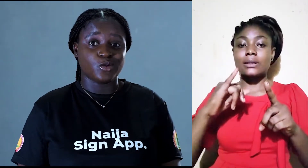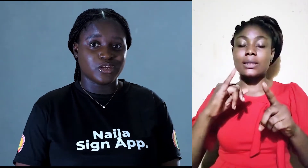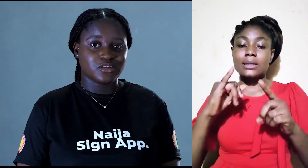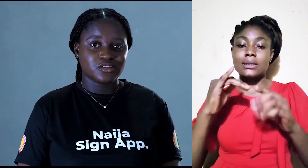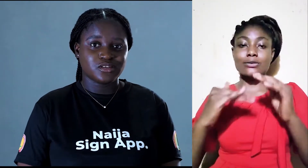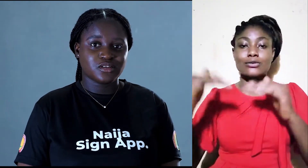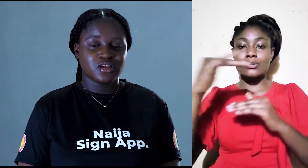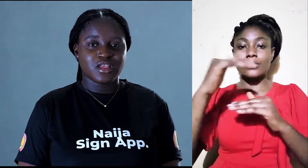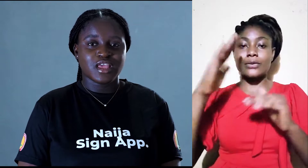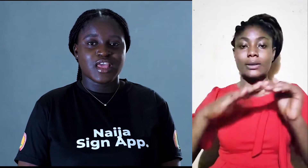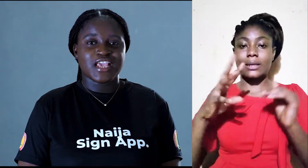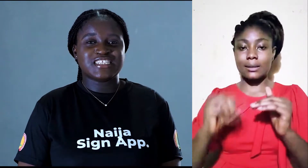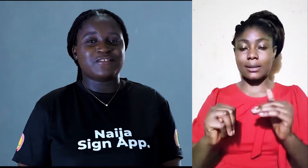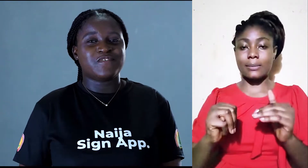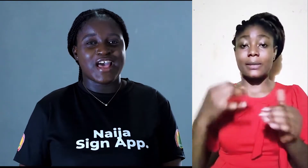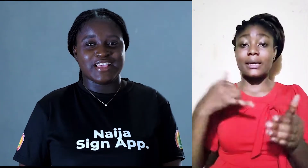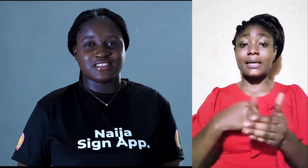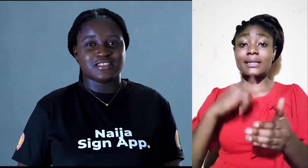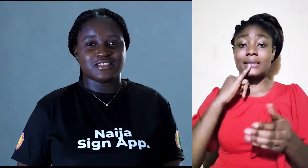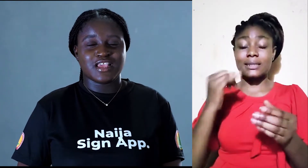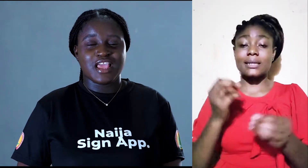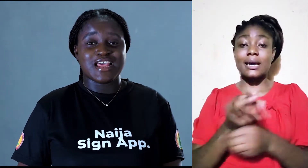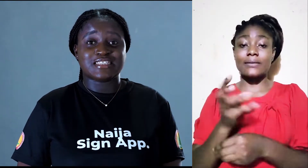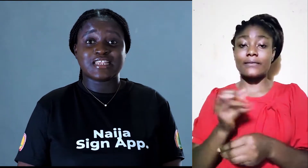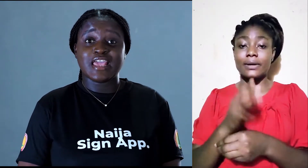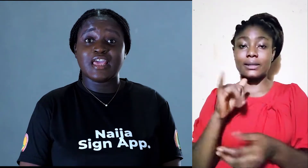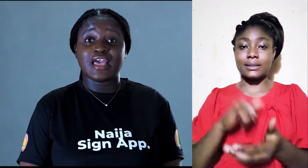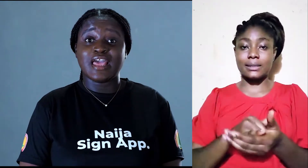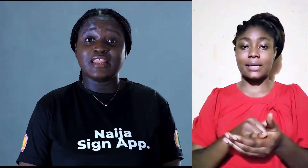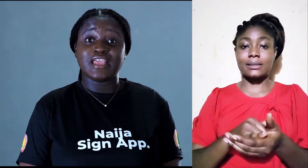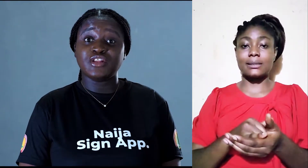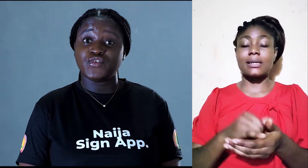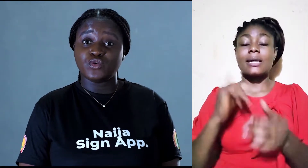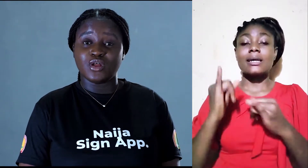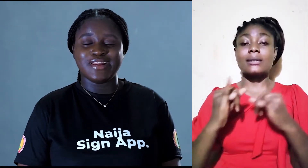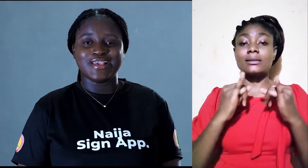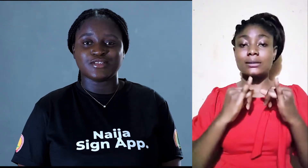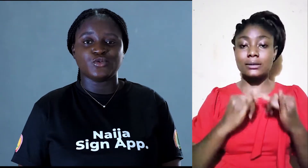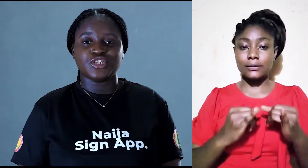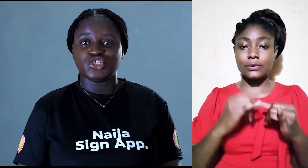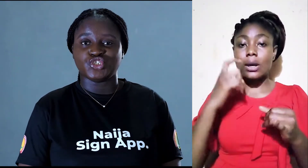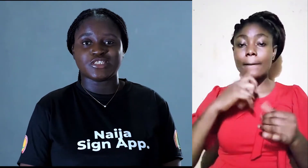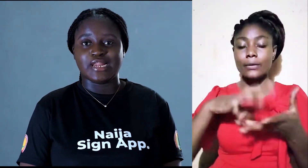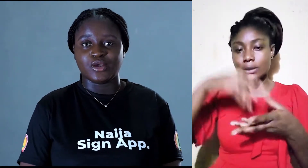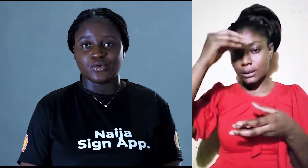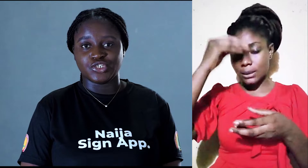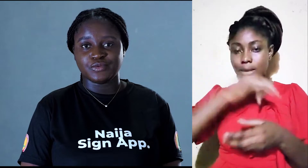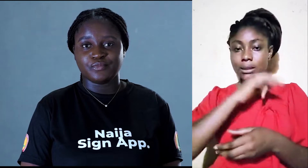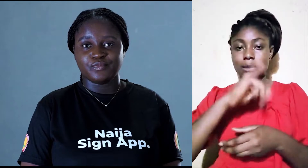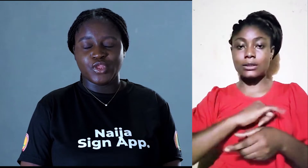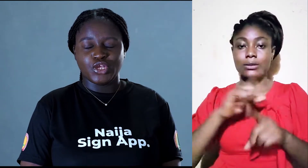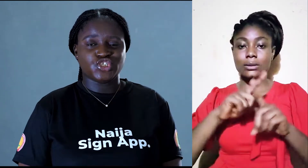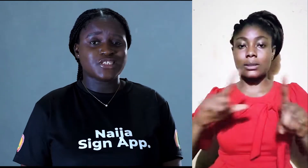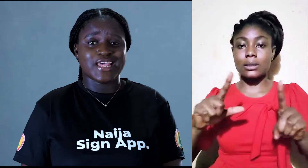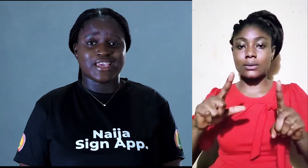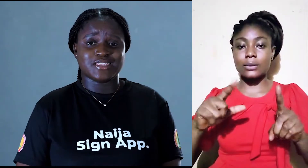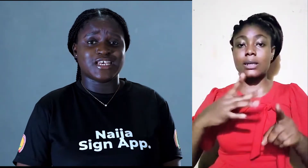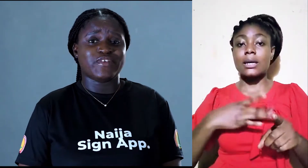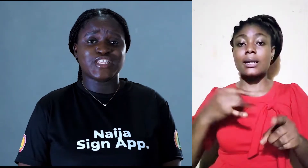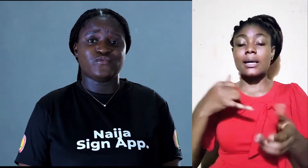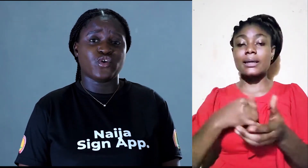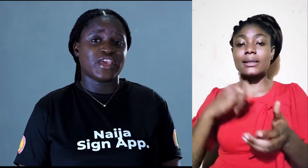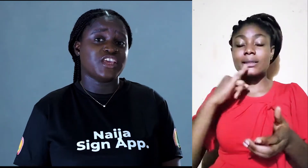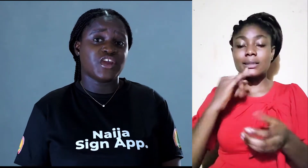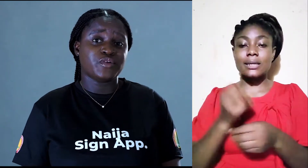the best to learn, it is advised that an individual learns his own Indigenous Sign Language. Just like it